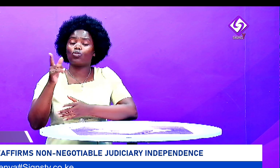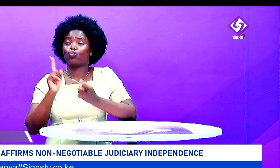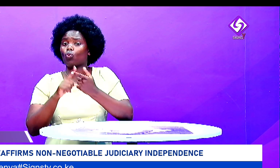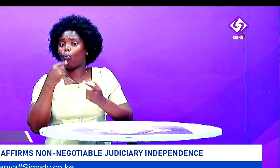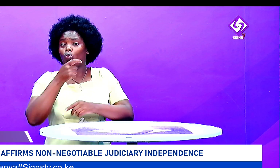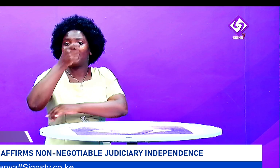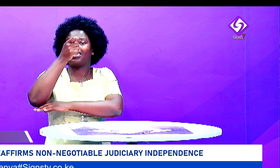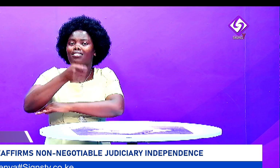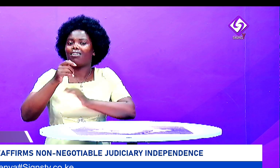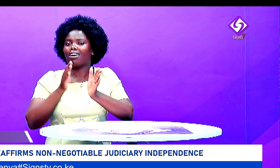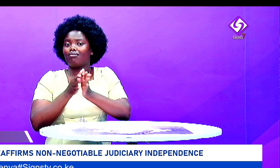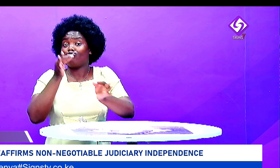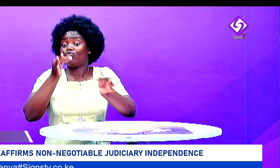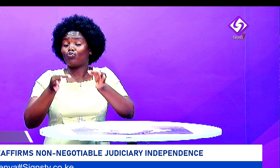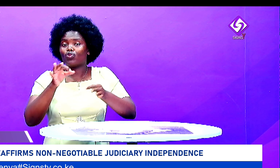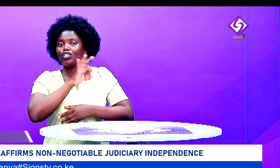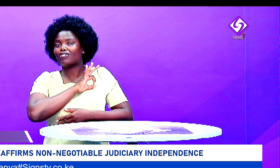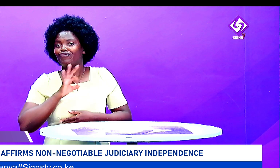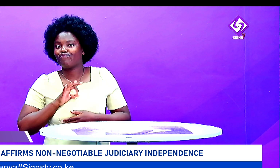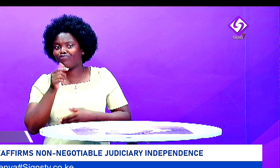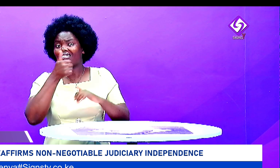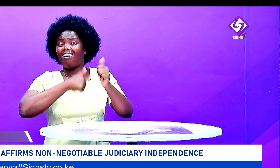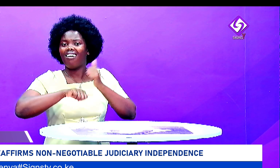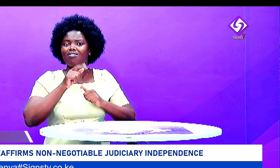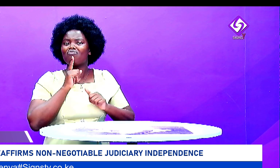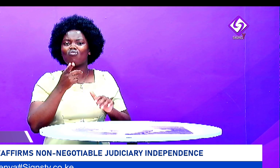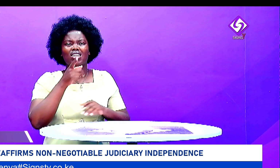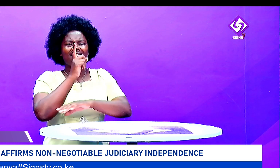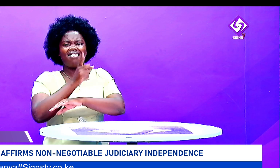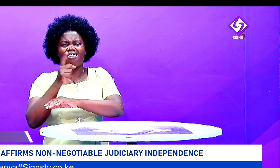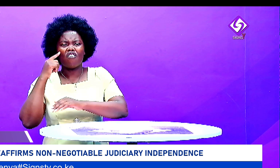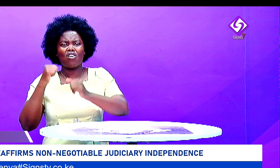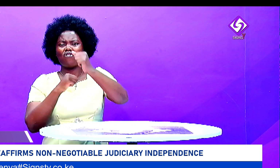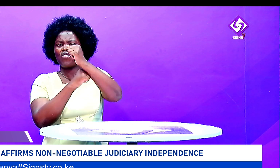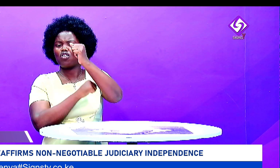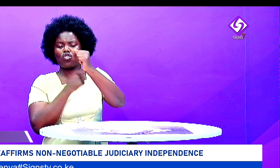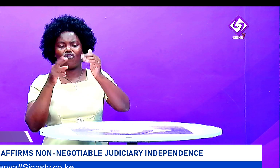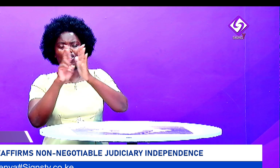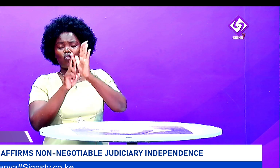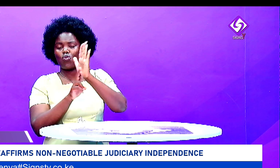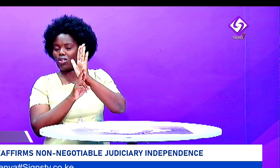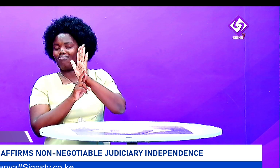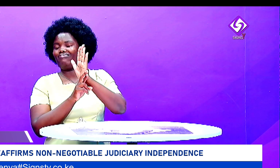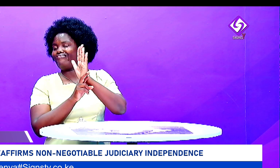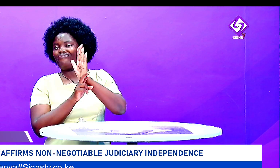independence has repeatedly been tested through public attacks directed at judges and judicial